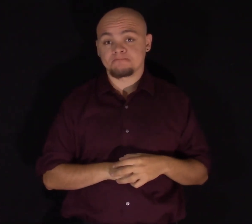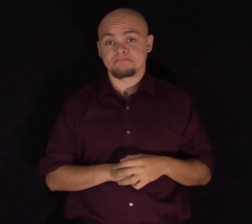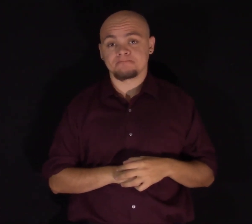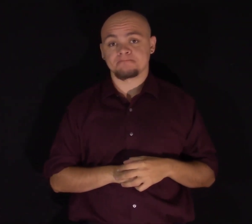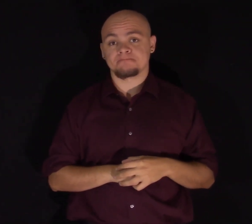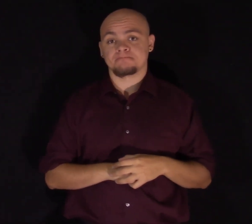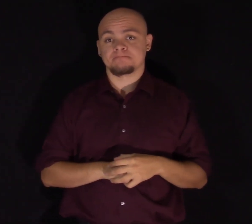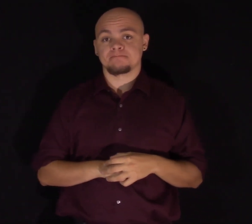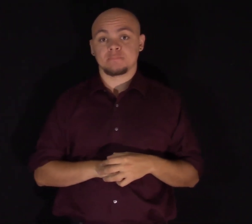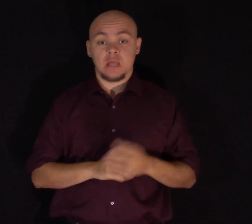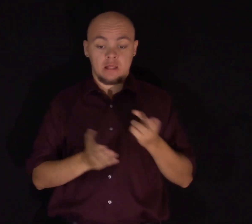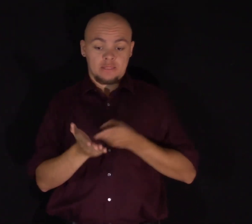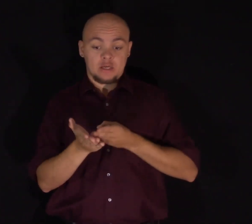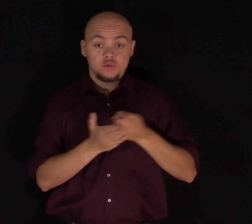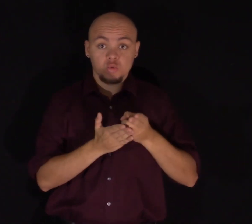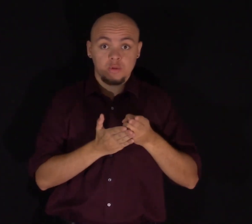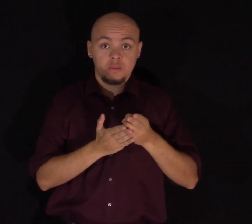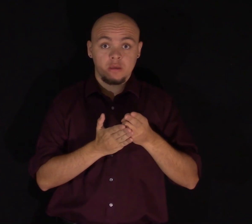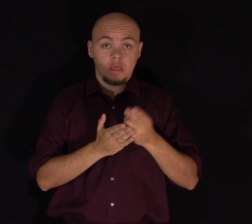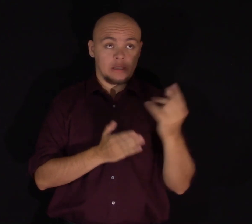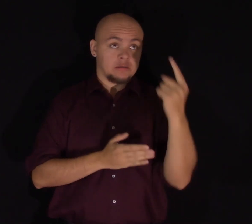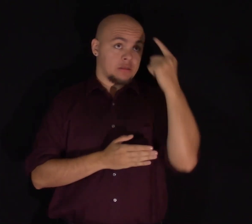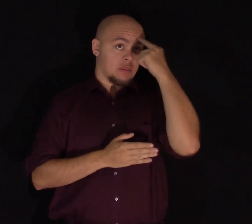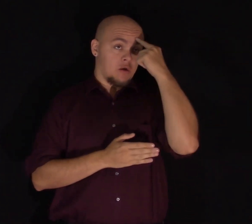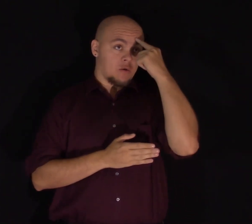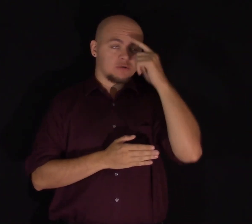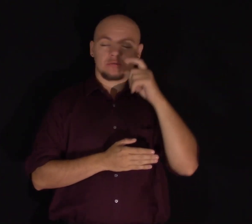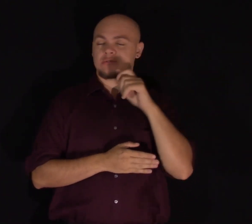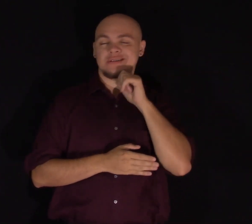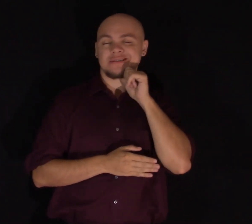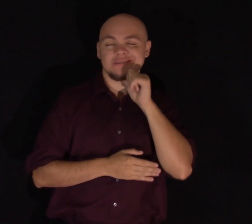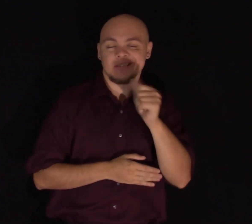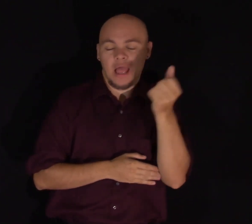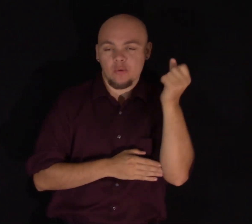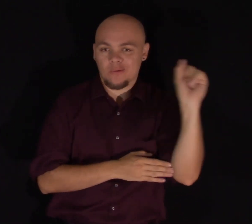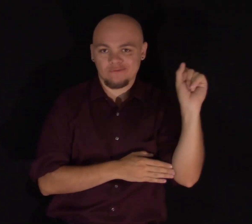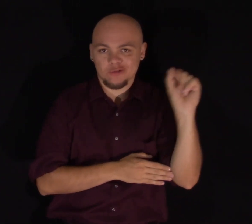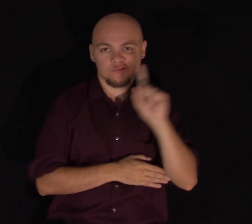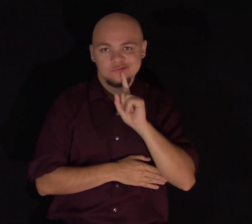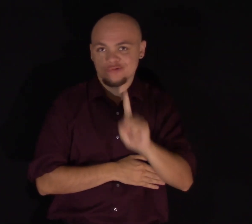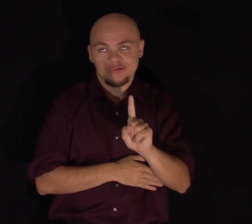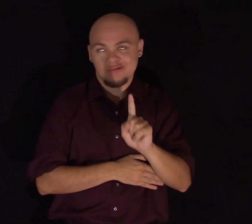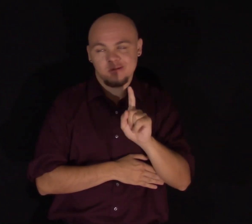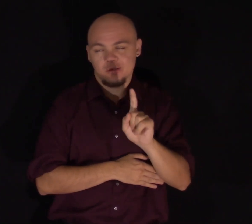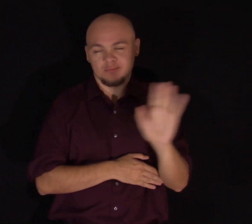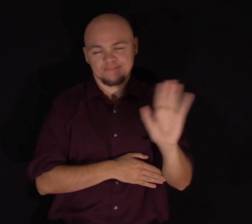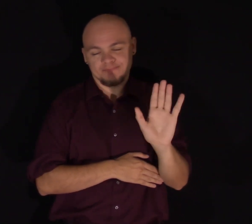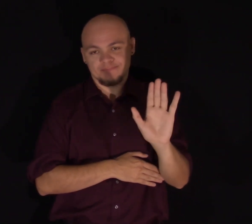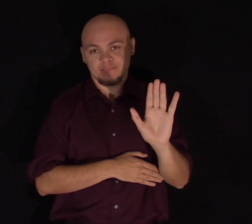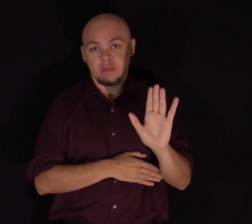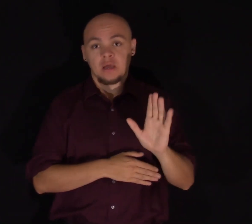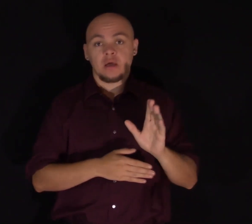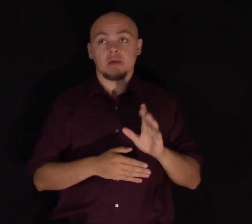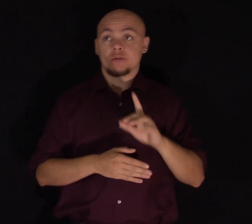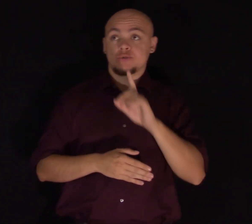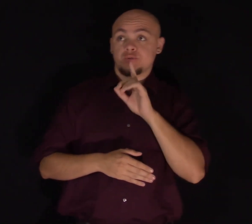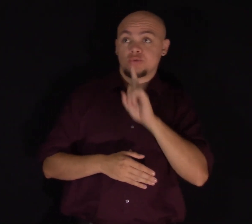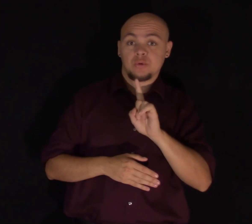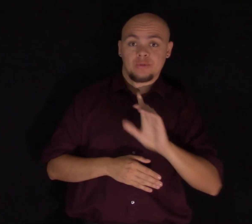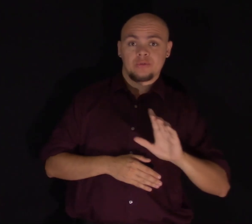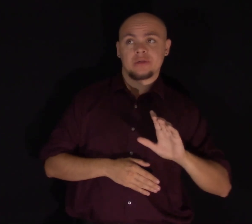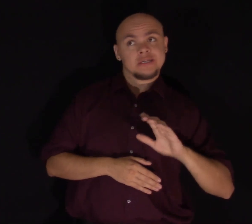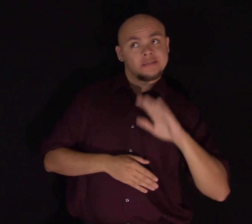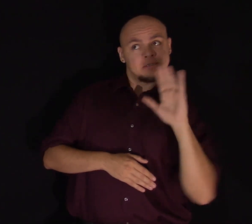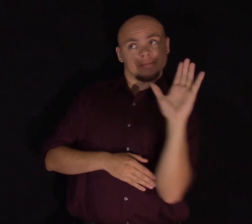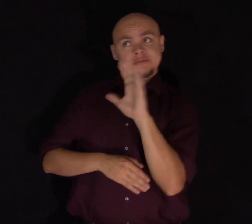Telling the truth, telling thoughtful truth should not be a revolutionary act. speaking truth to power should not be